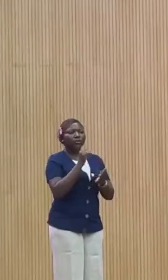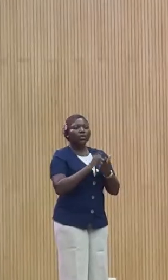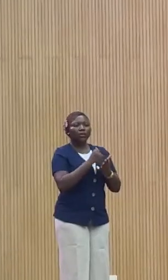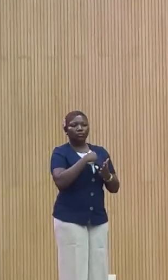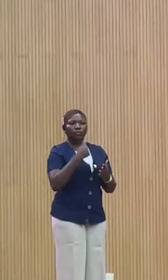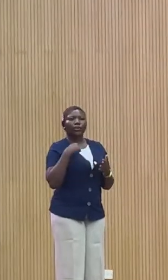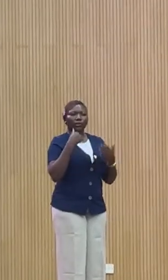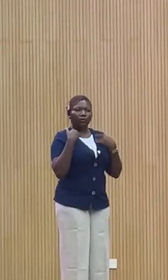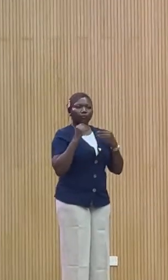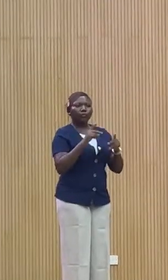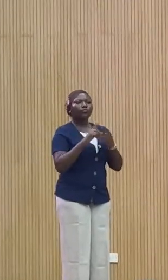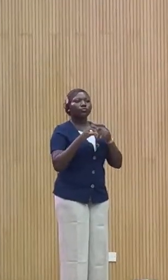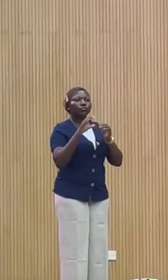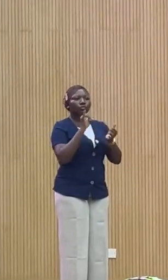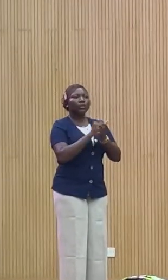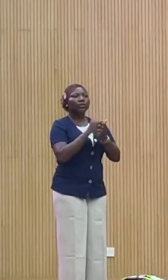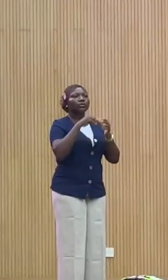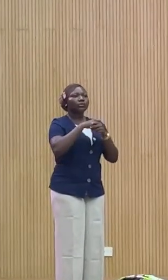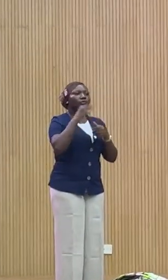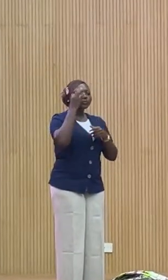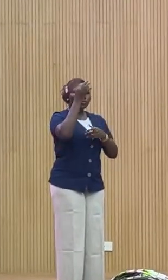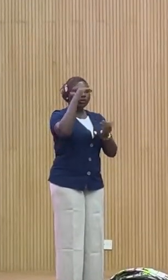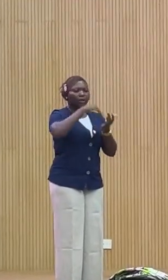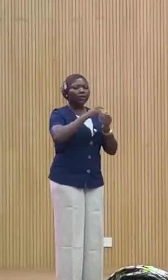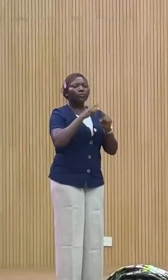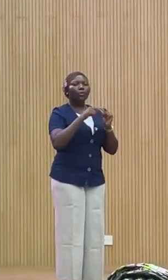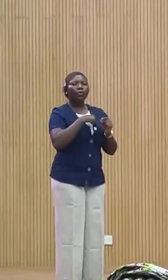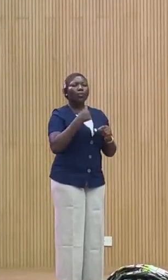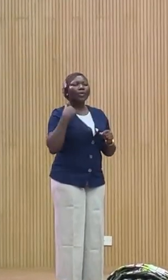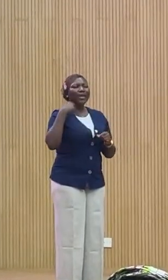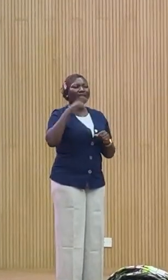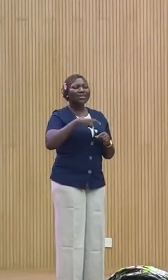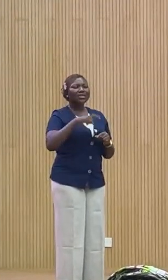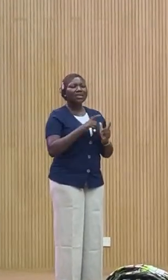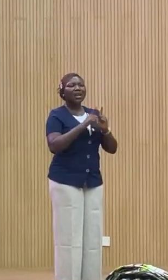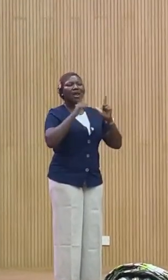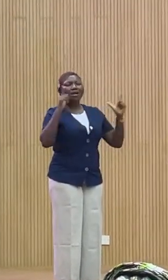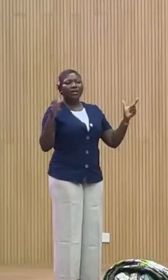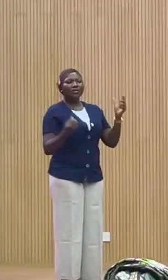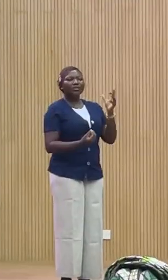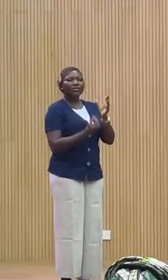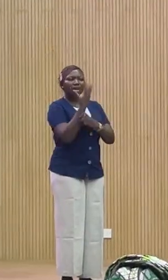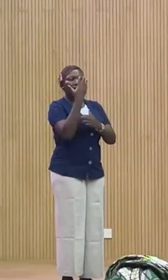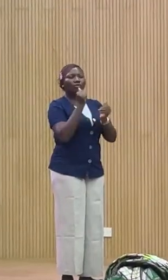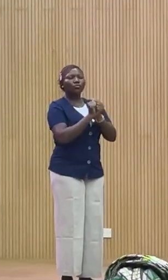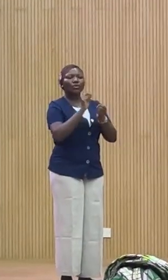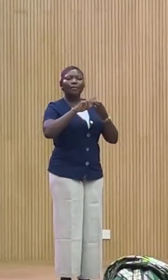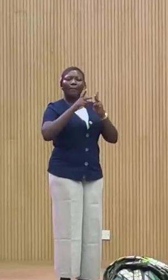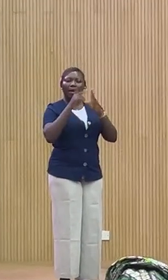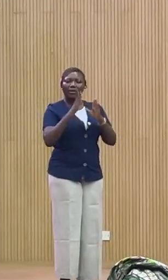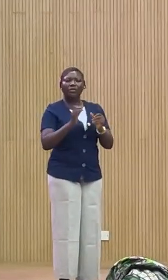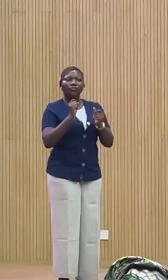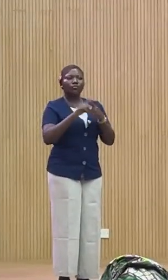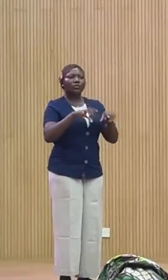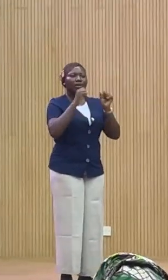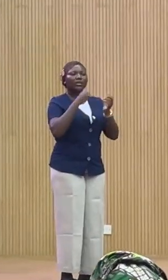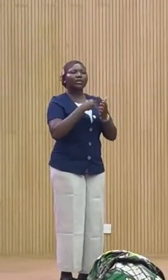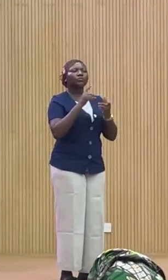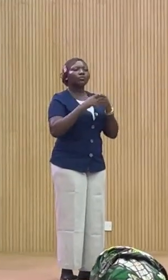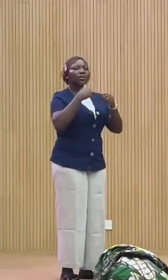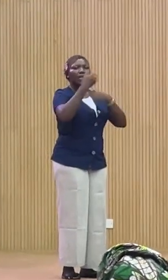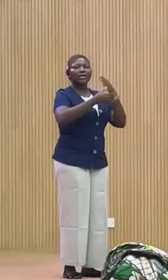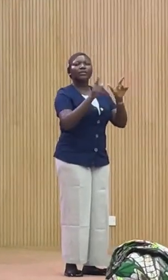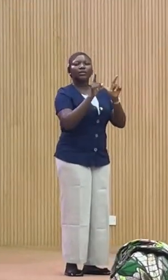future again. But we need a larger scale involvement by an institutional partner to enable us to take this to the next level.